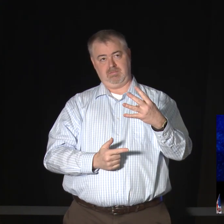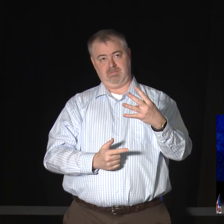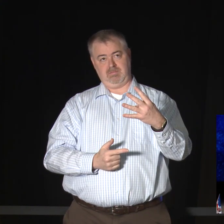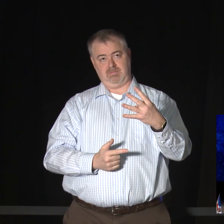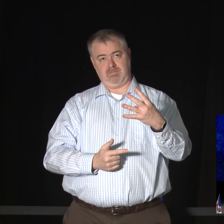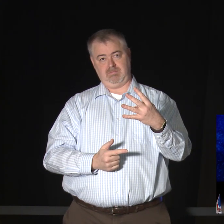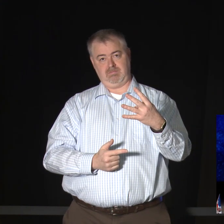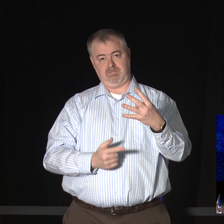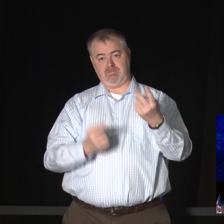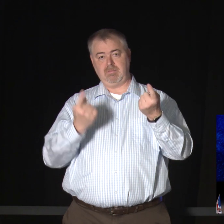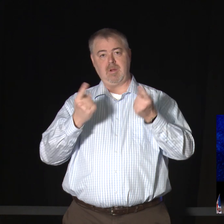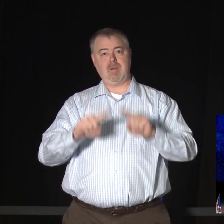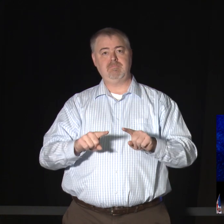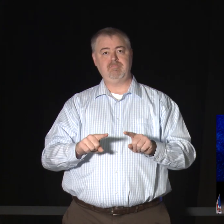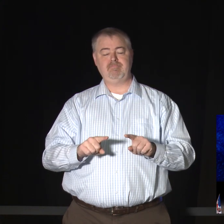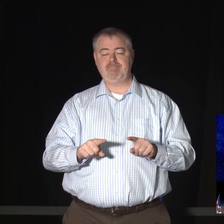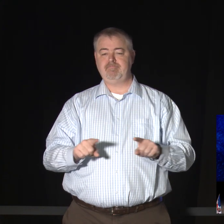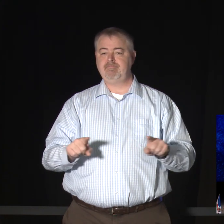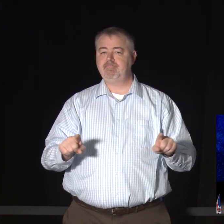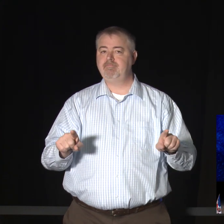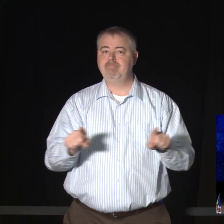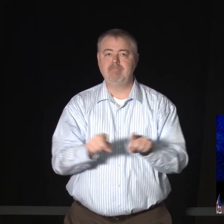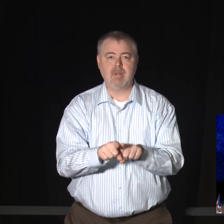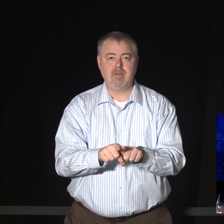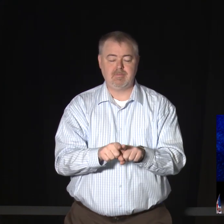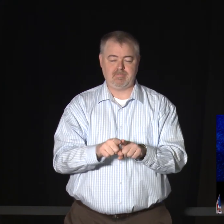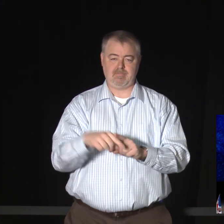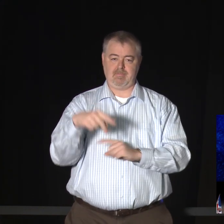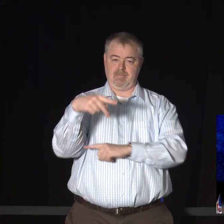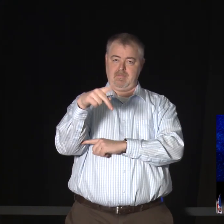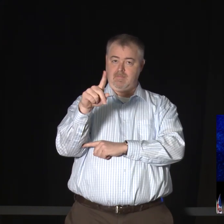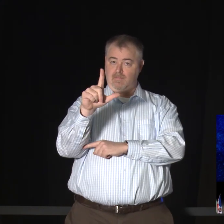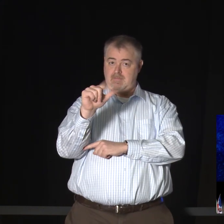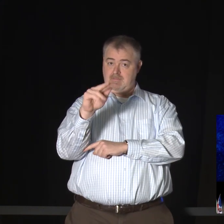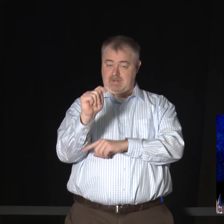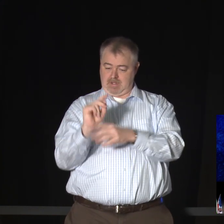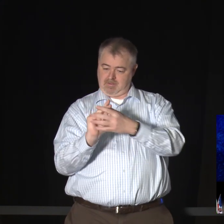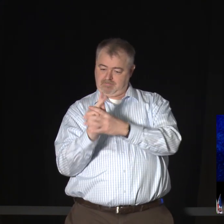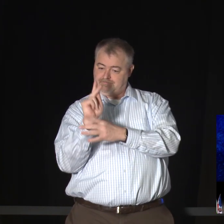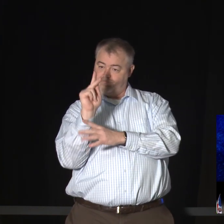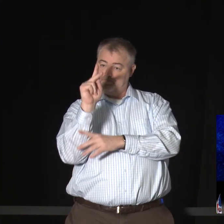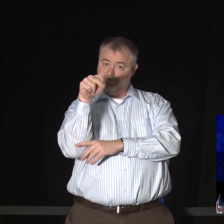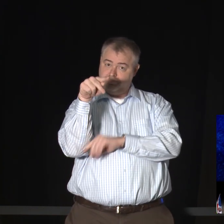the same way. The plant must be